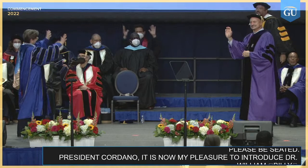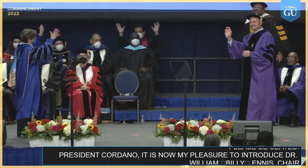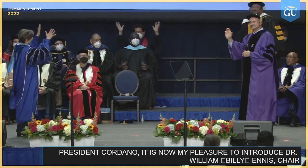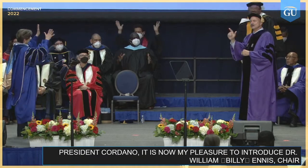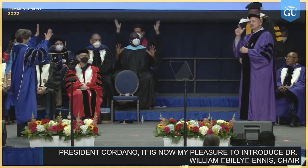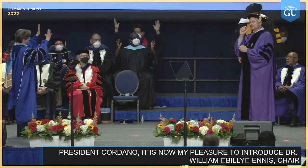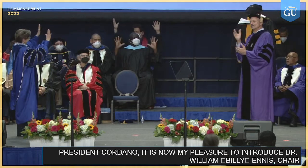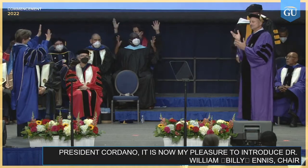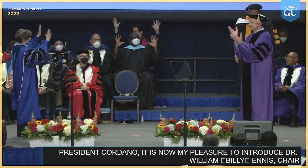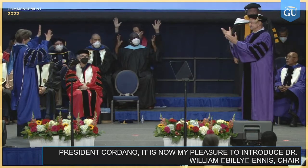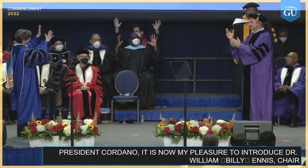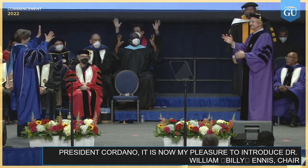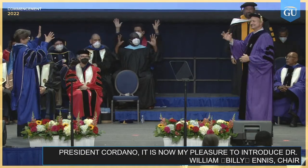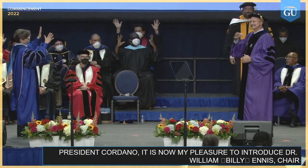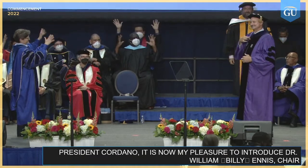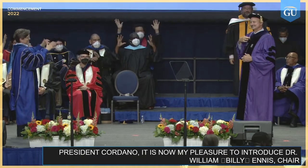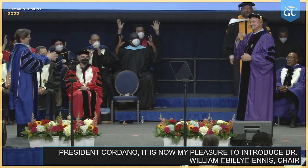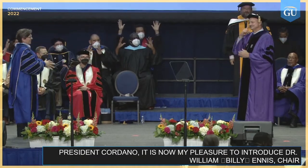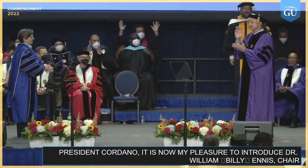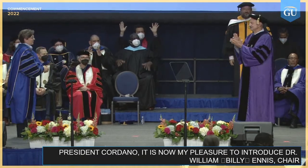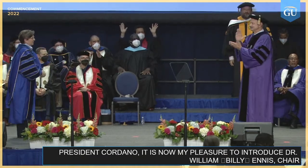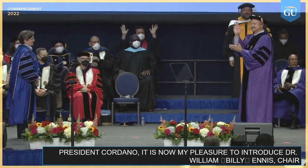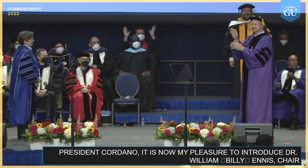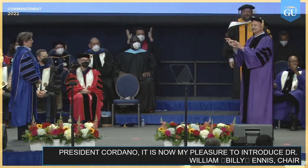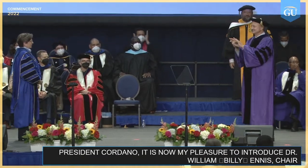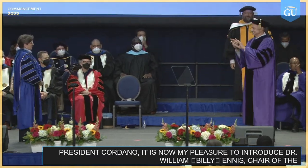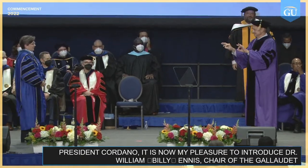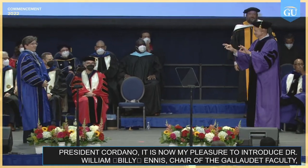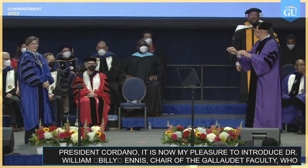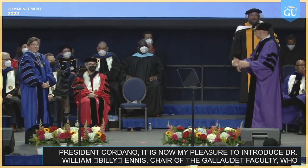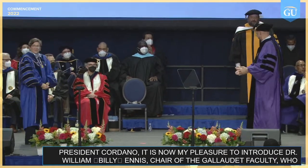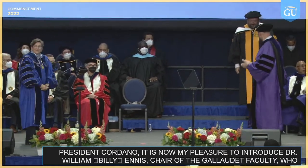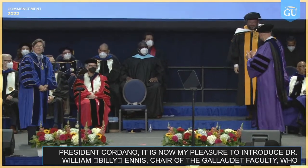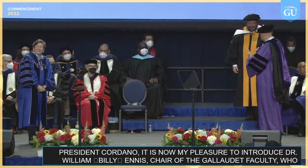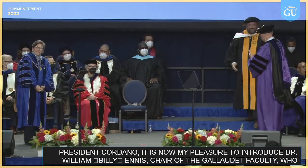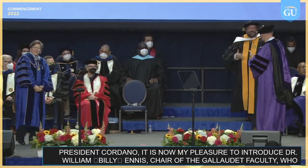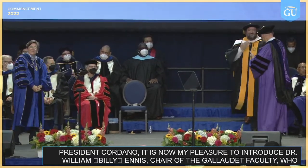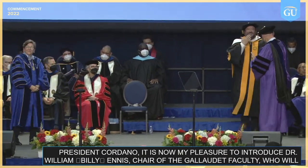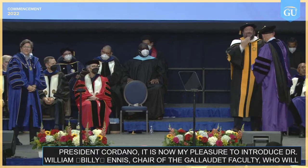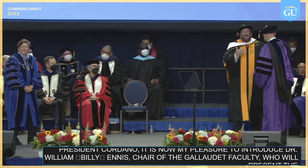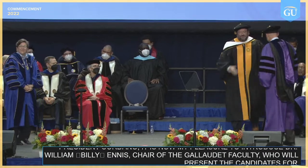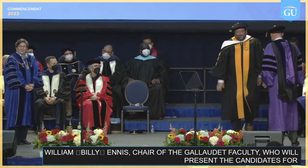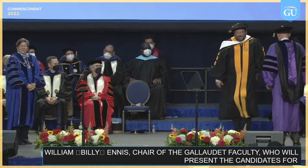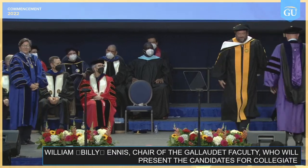Gallaudet Faculty, who will present the candidates for collegiate degrees.